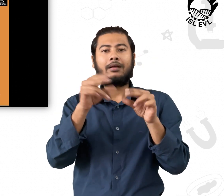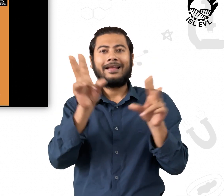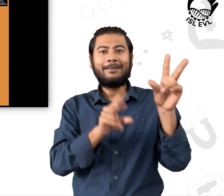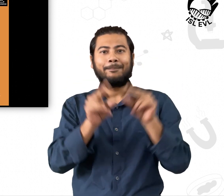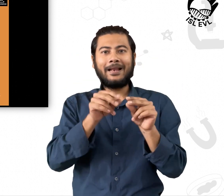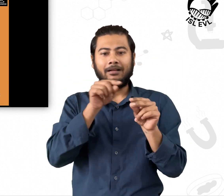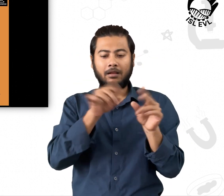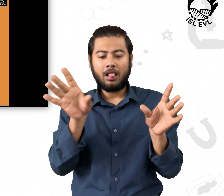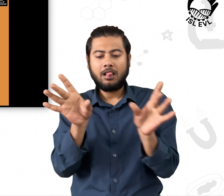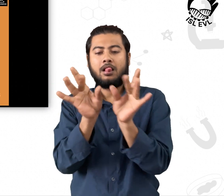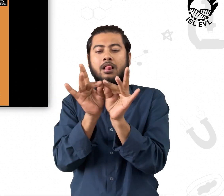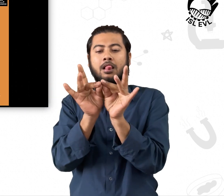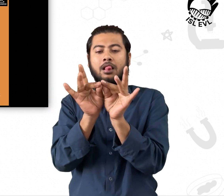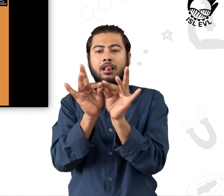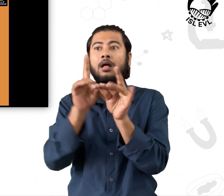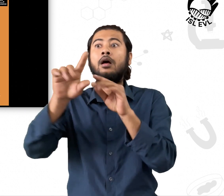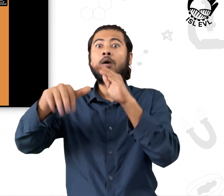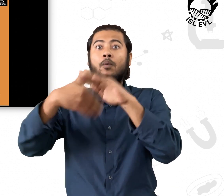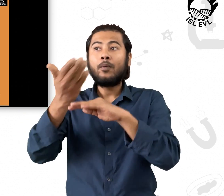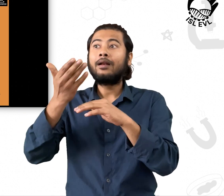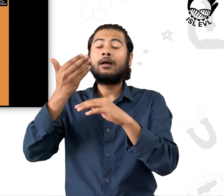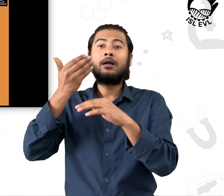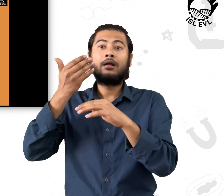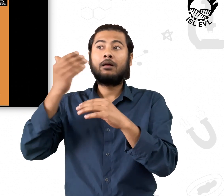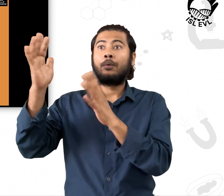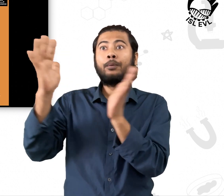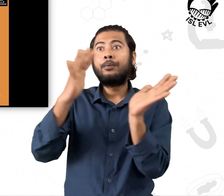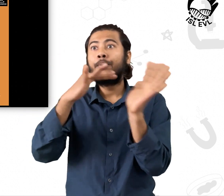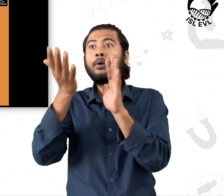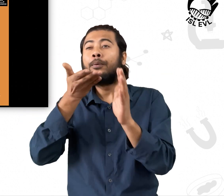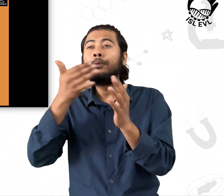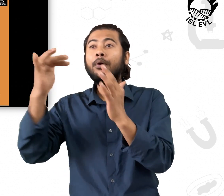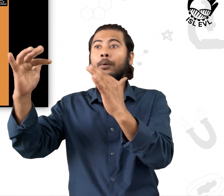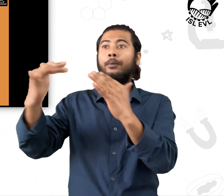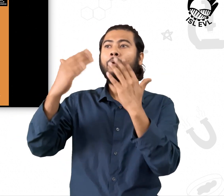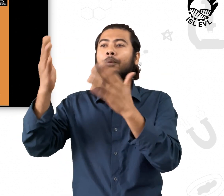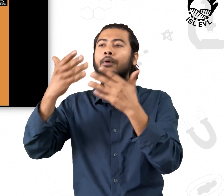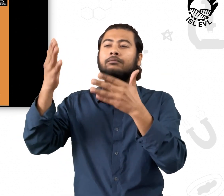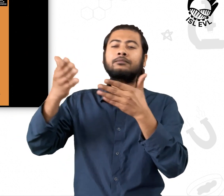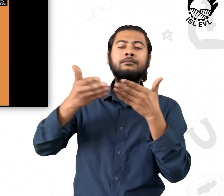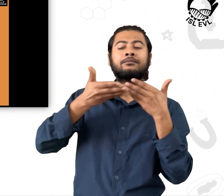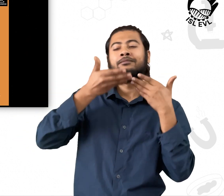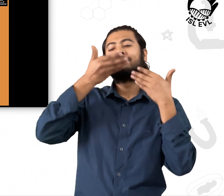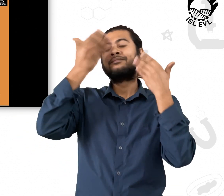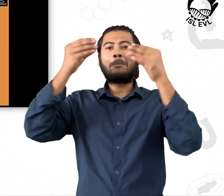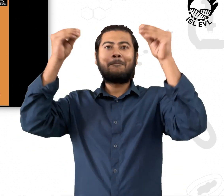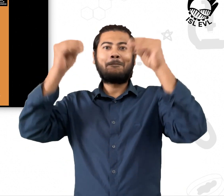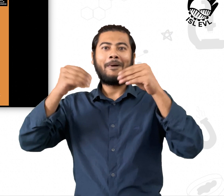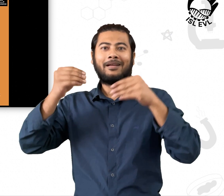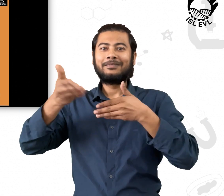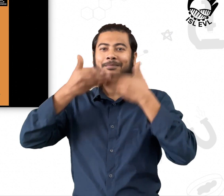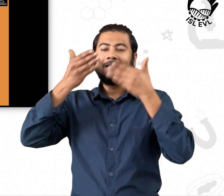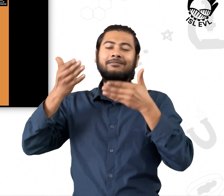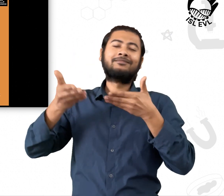and other aromatic elements which give petrichor the smell. The wind then carries this aerosol to your